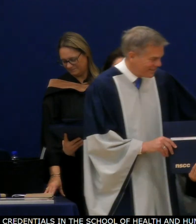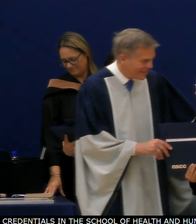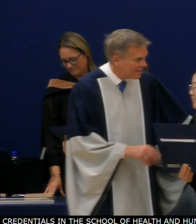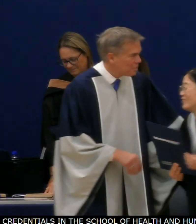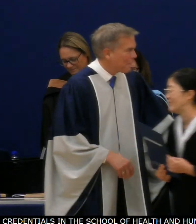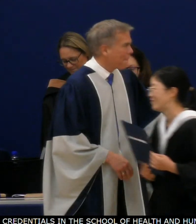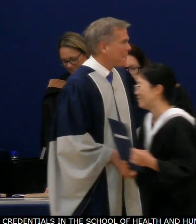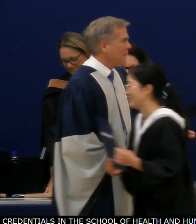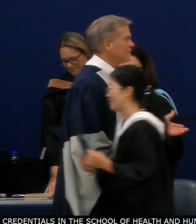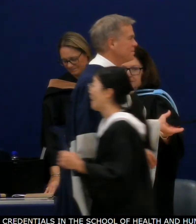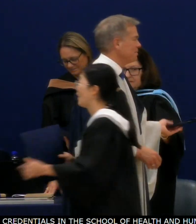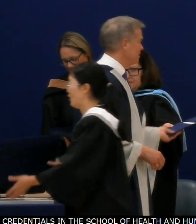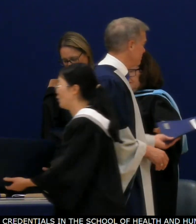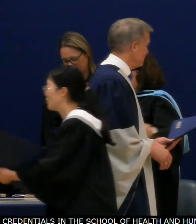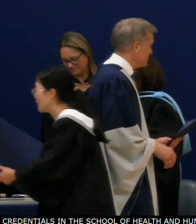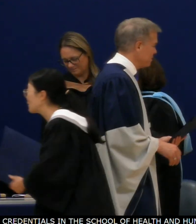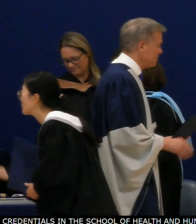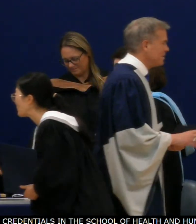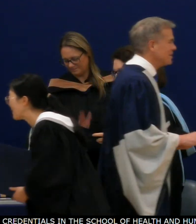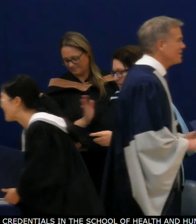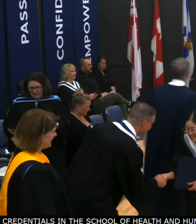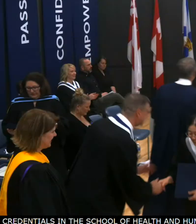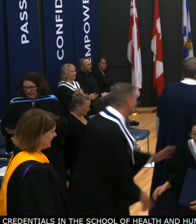Rain McNeil.